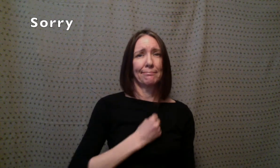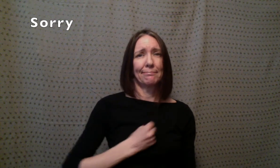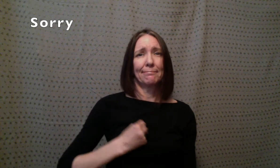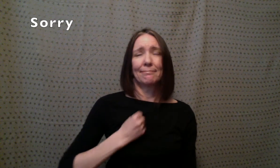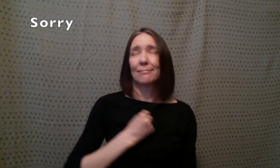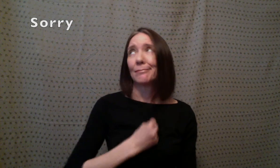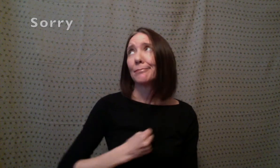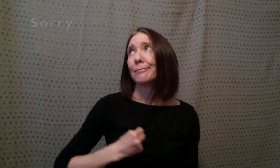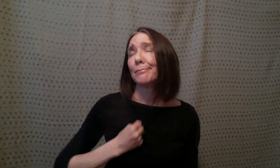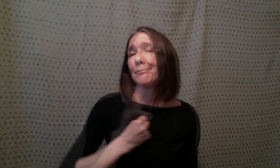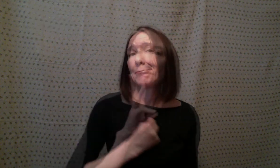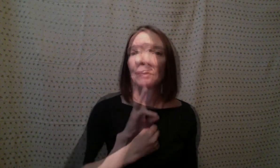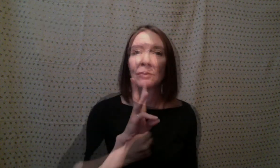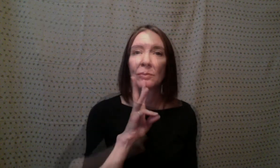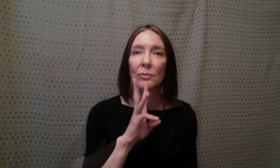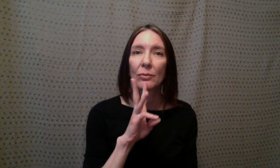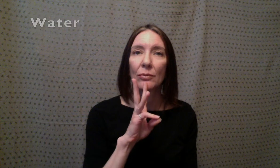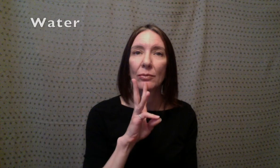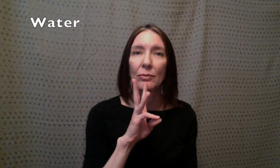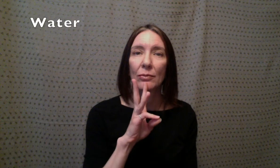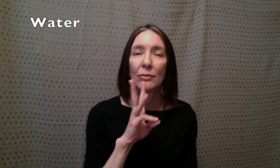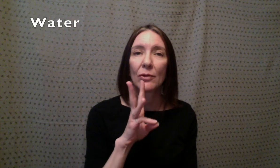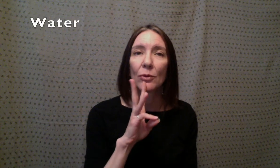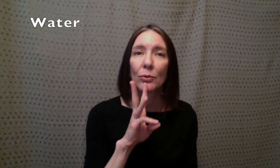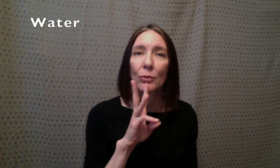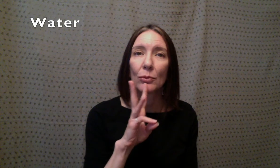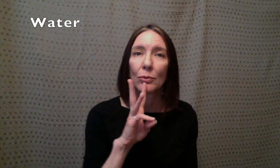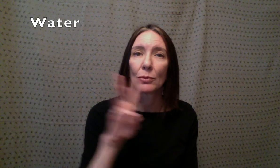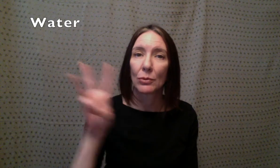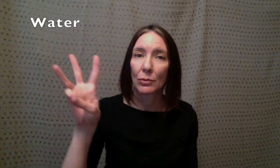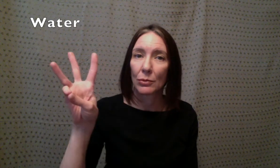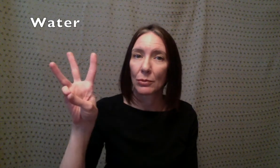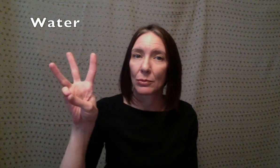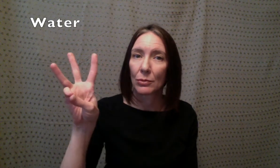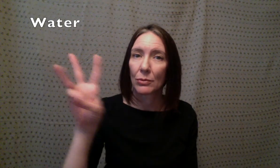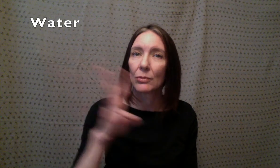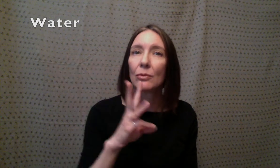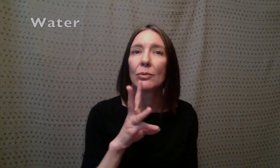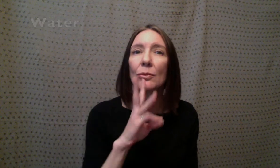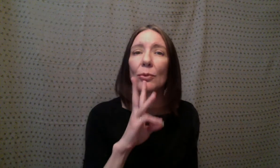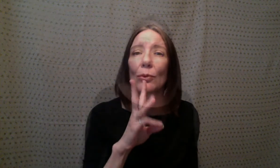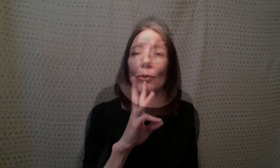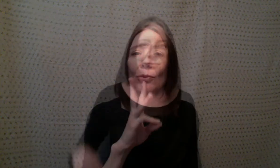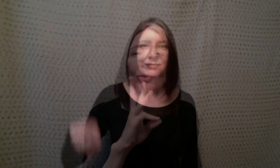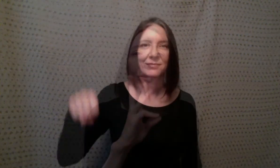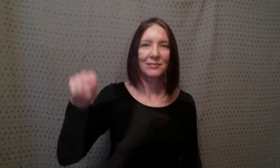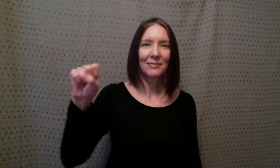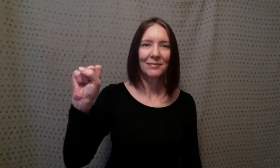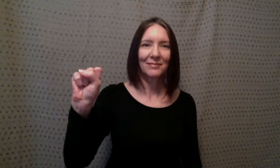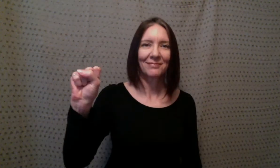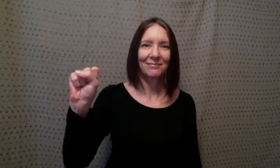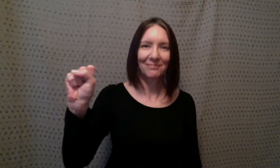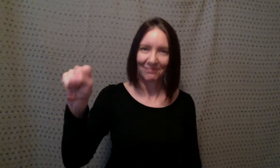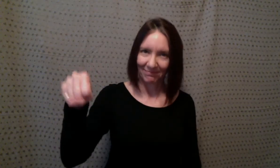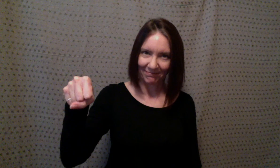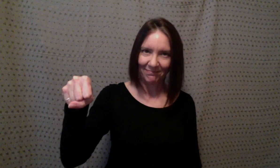and it's sorry. Water is signed with a W on the chin just below the mouth. The